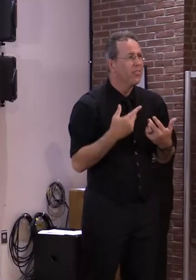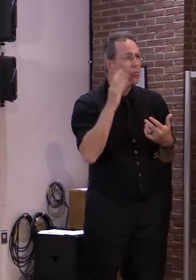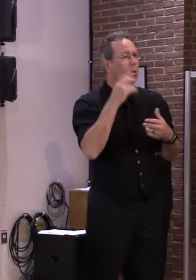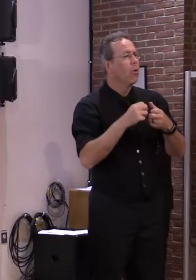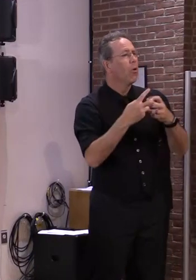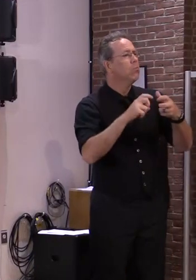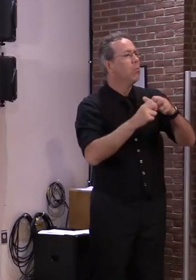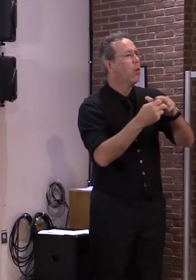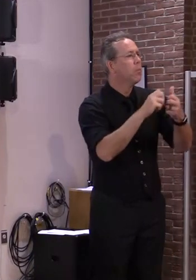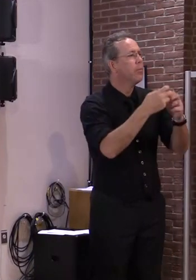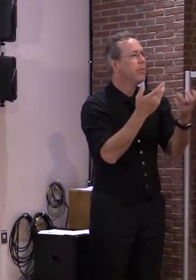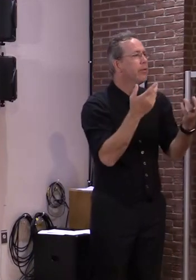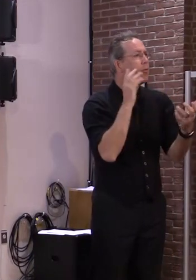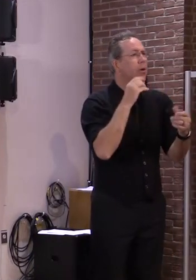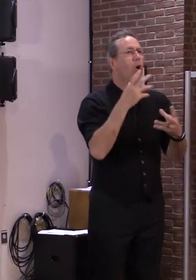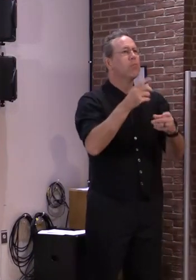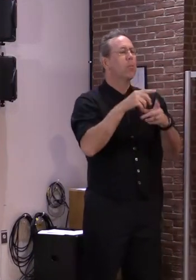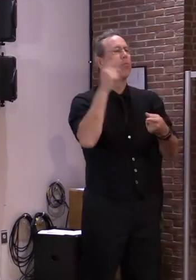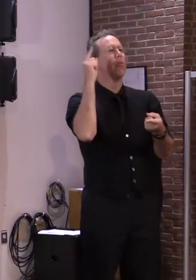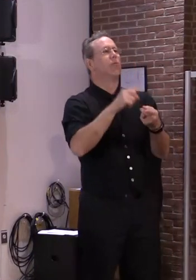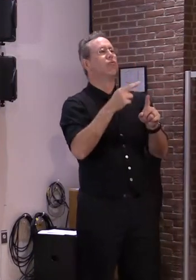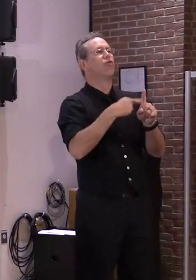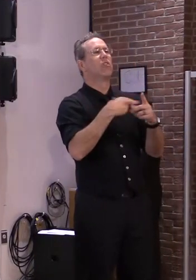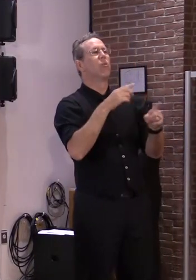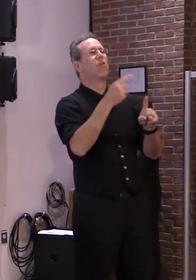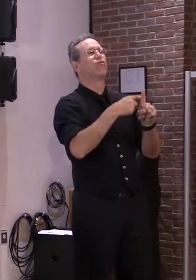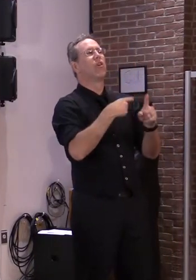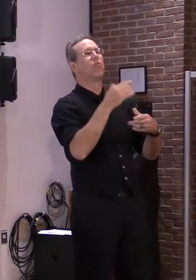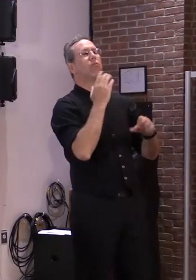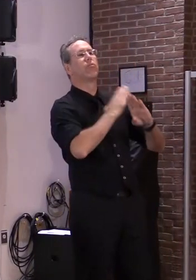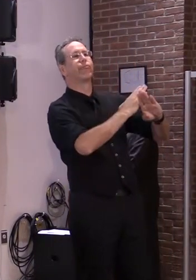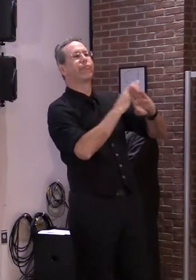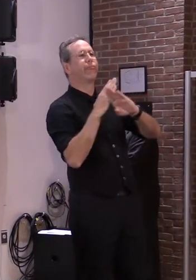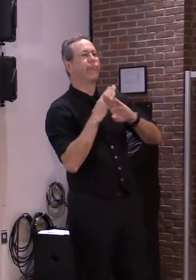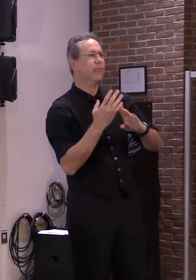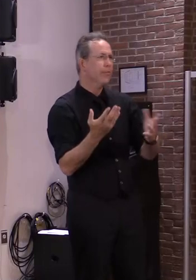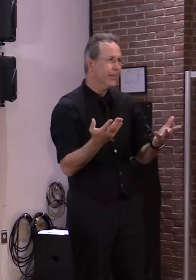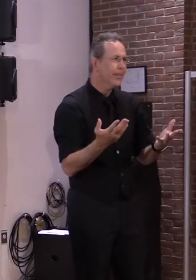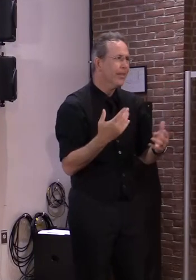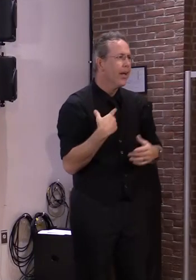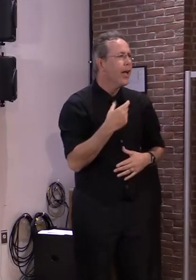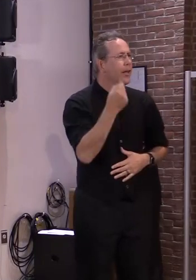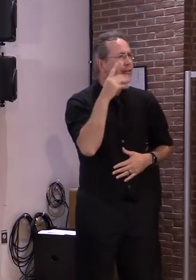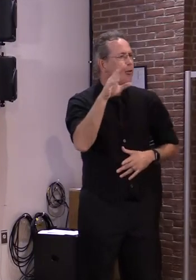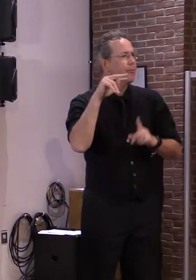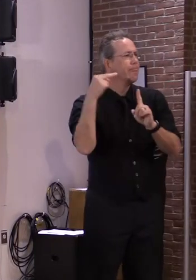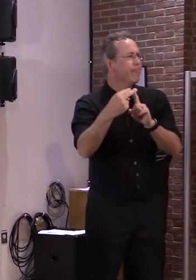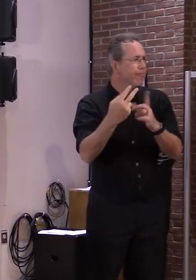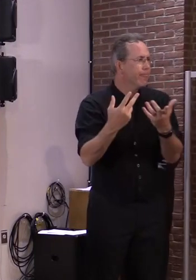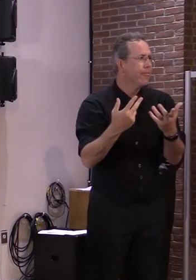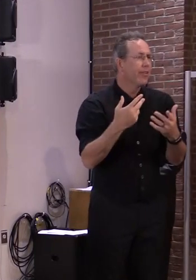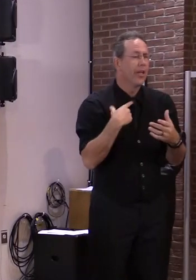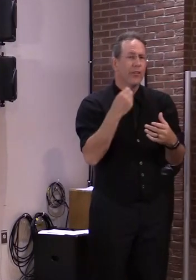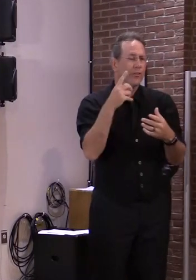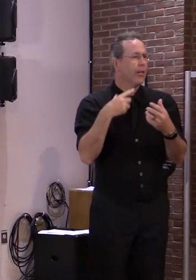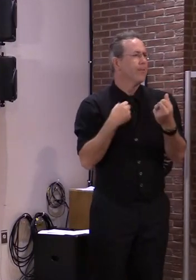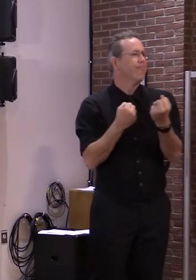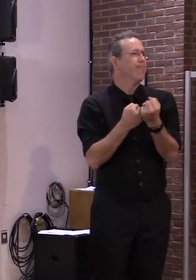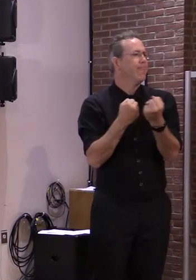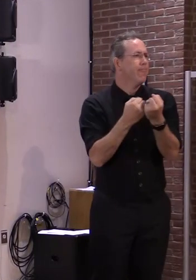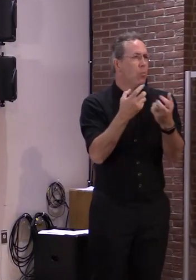And I understand why some advocates supported it. A lot of it was about market share